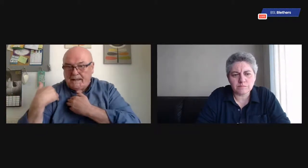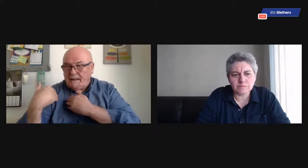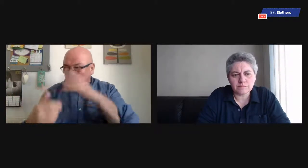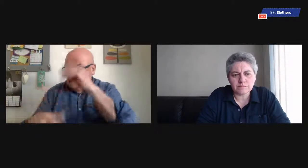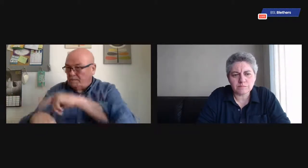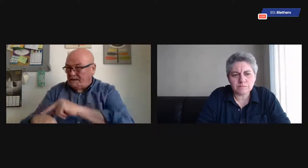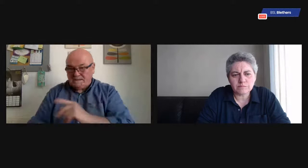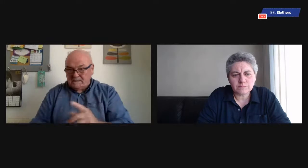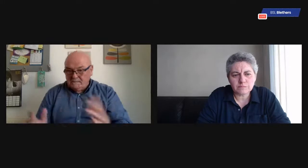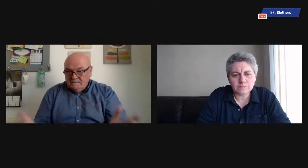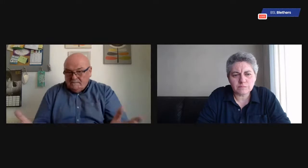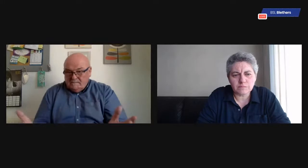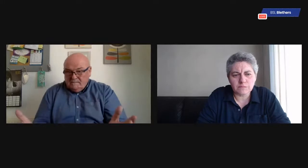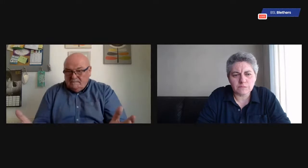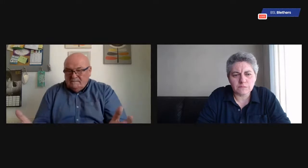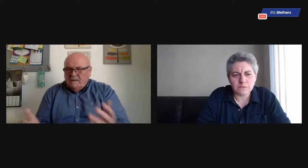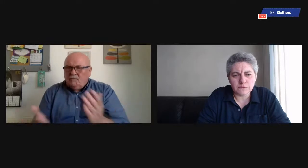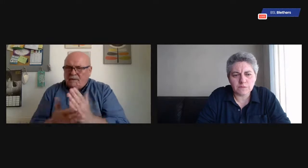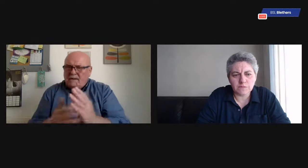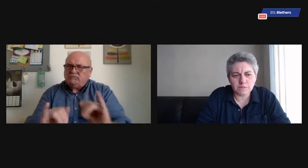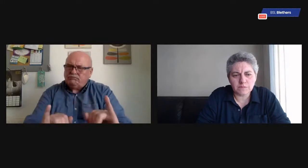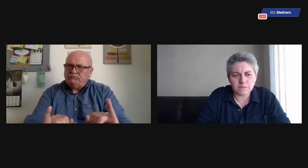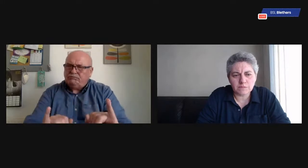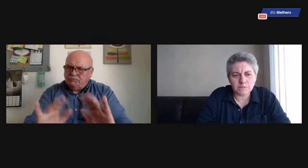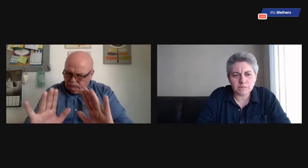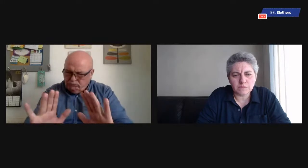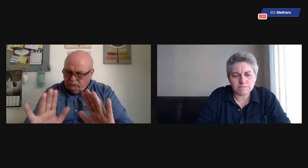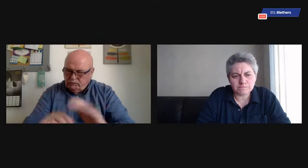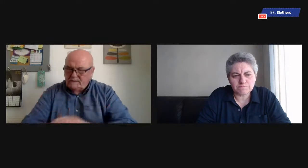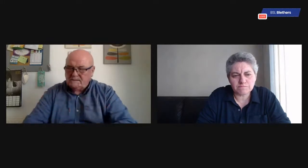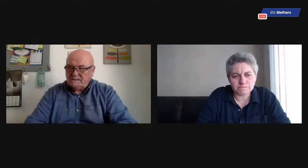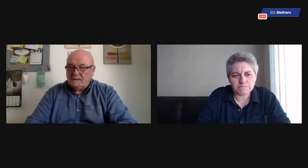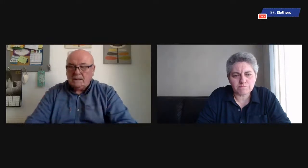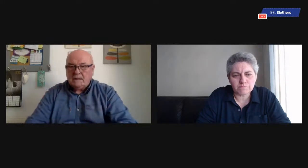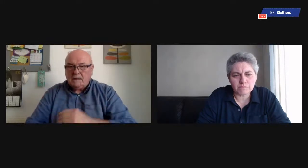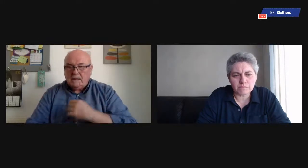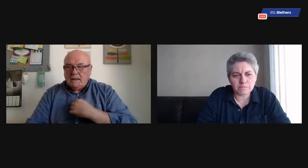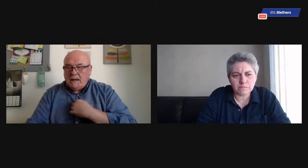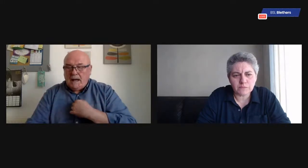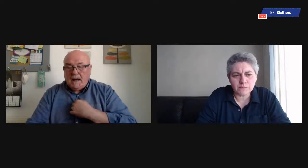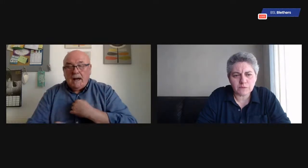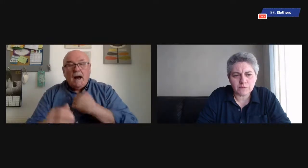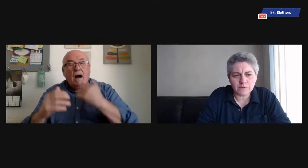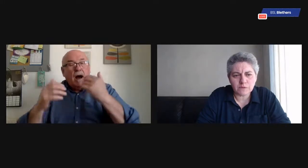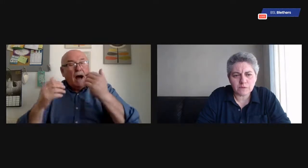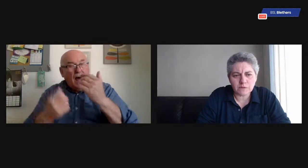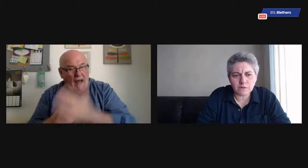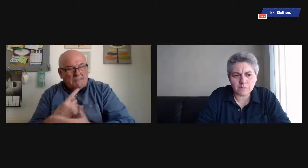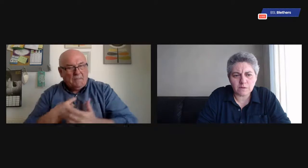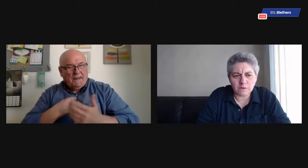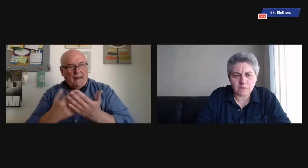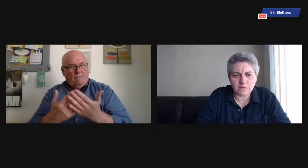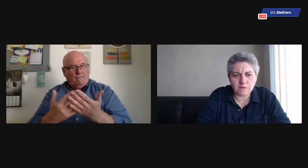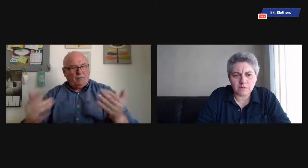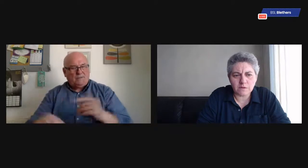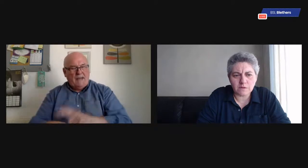given any communication. So I would then be responsible to tell the police this person has no